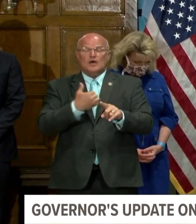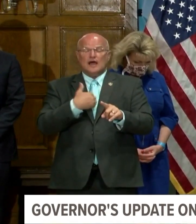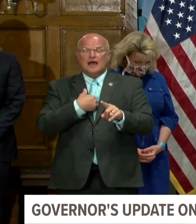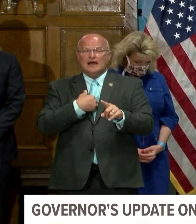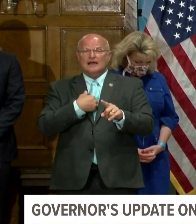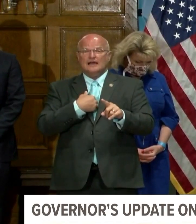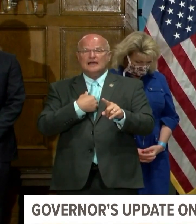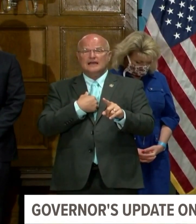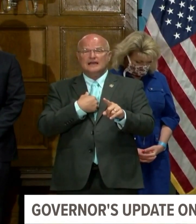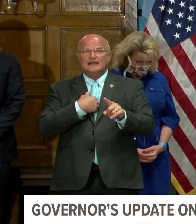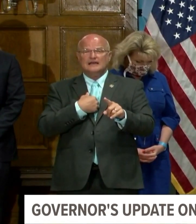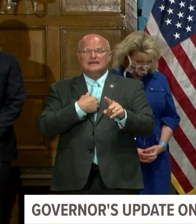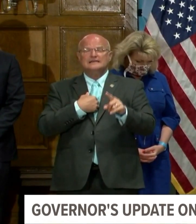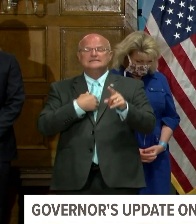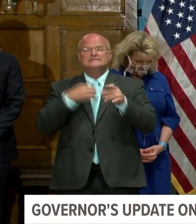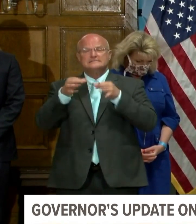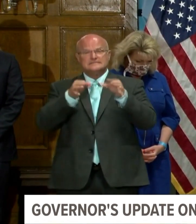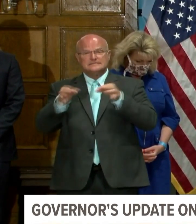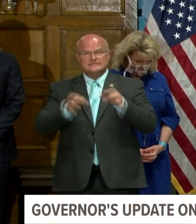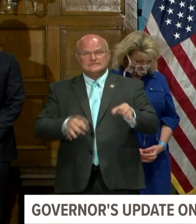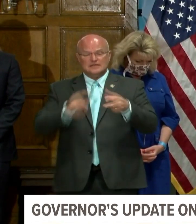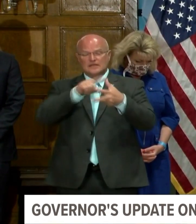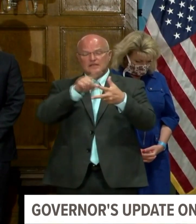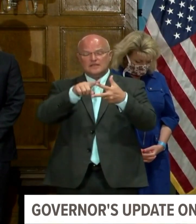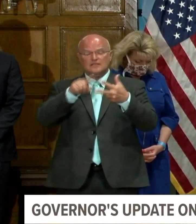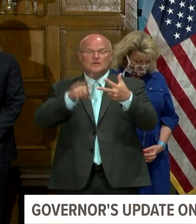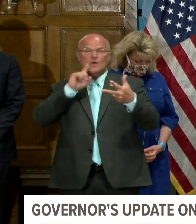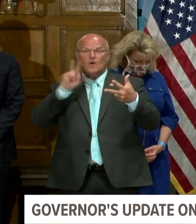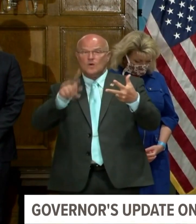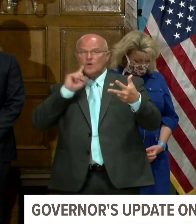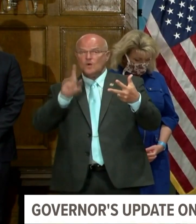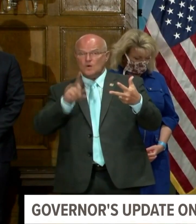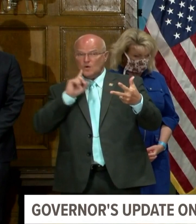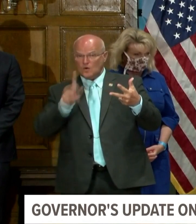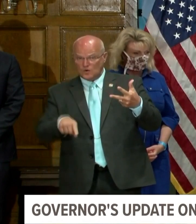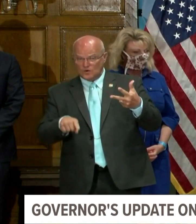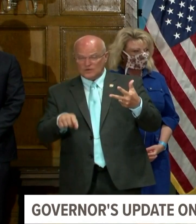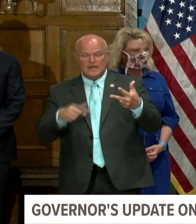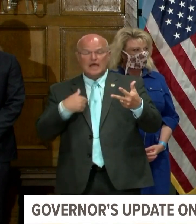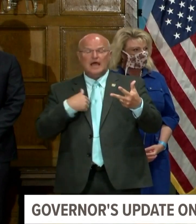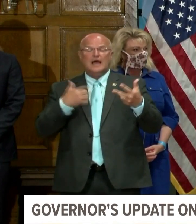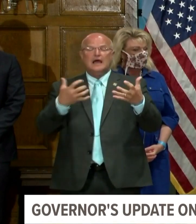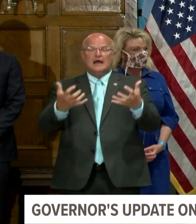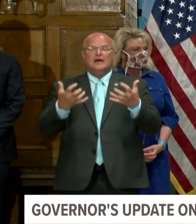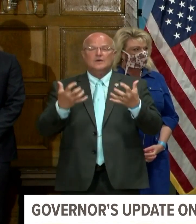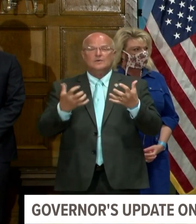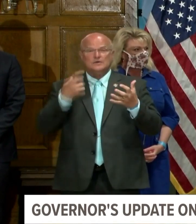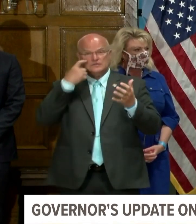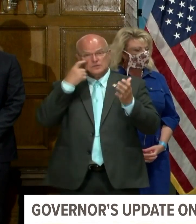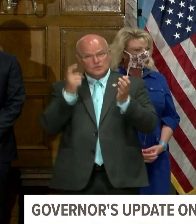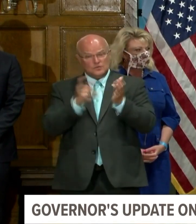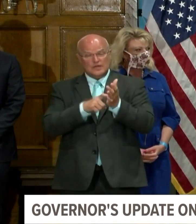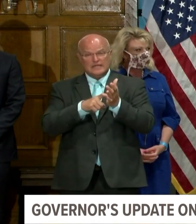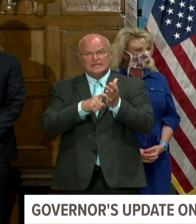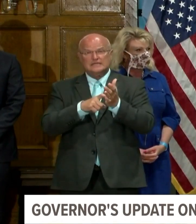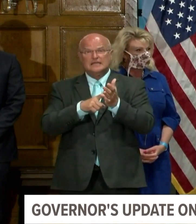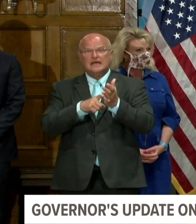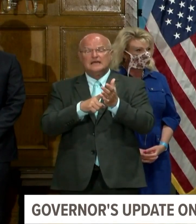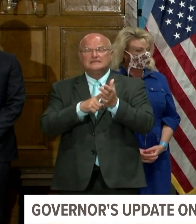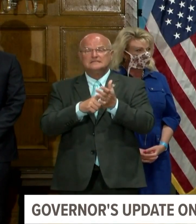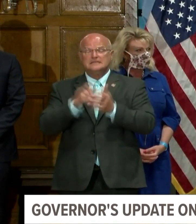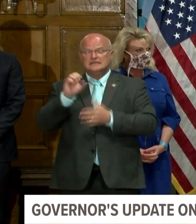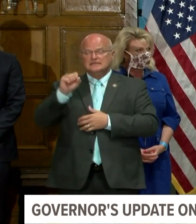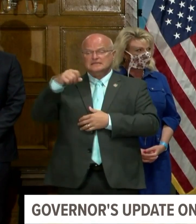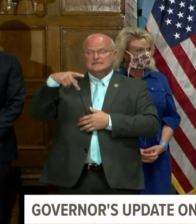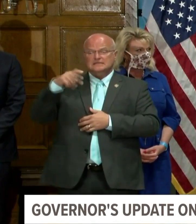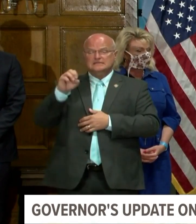through the elements of the 3 executive orders that I will sign, I wanted to recognize the